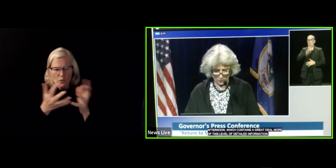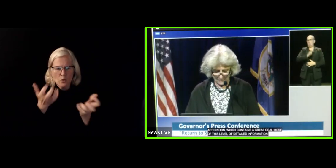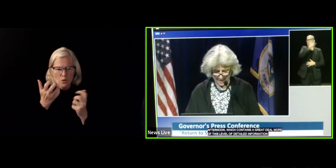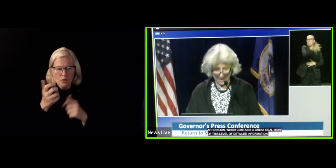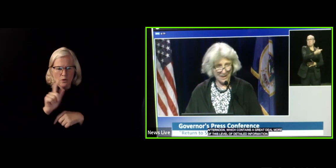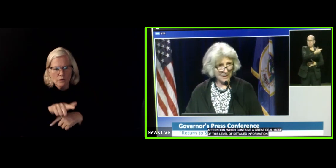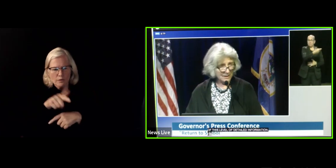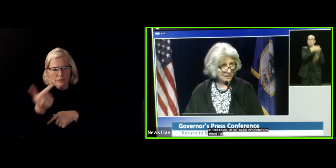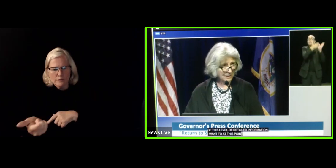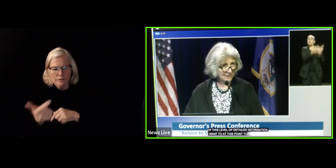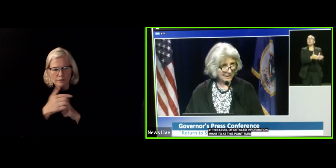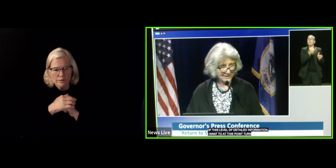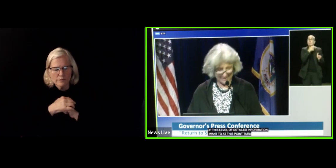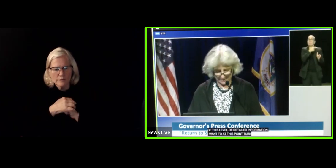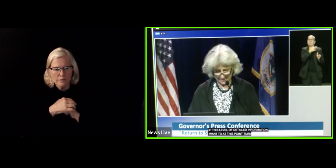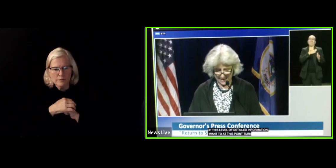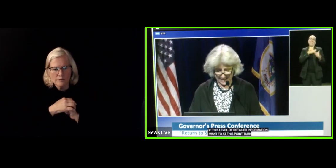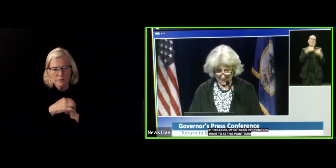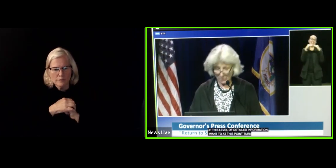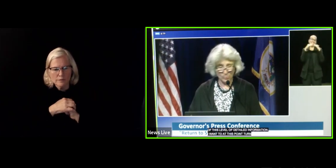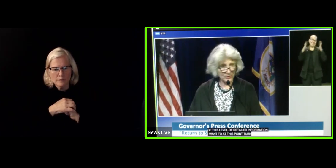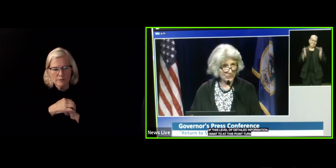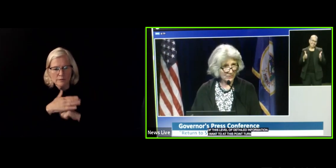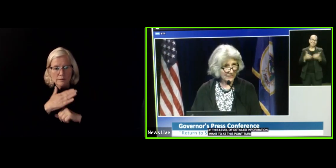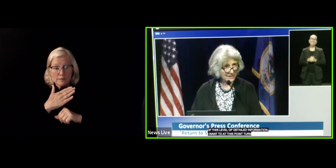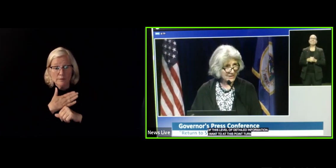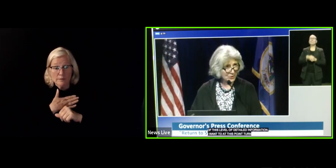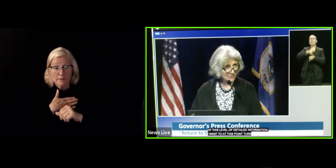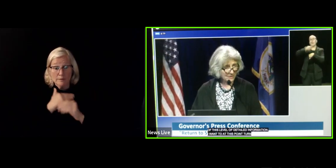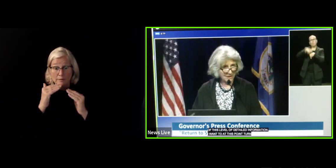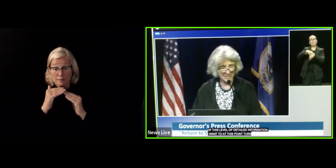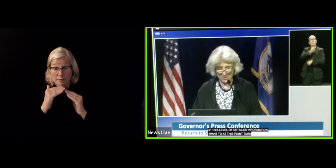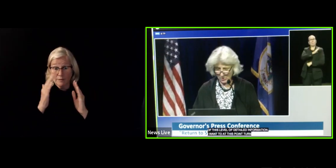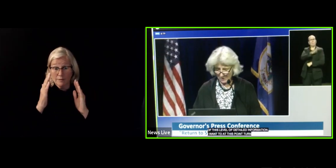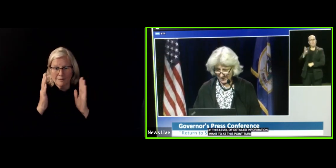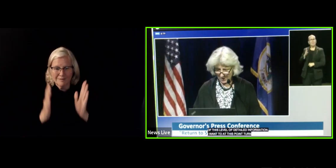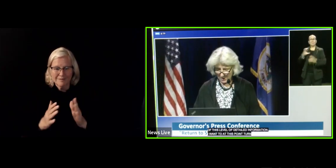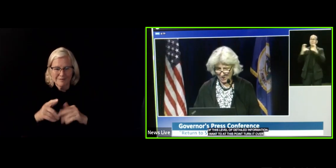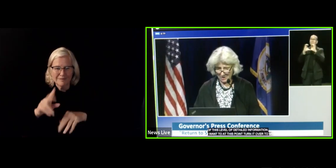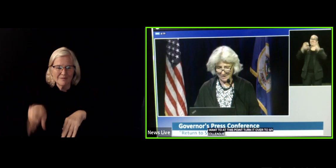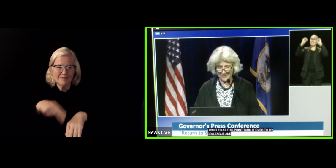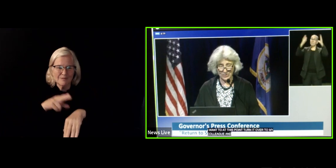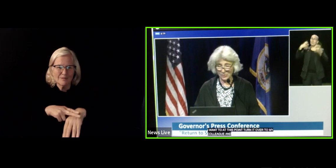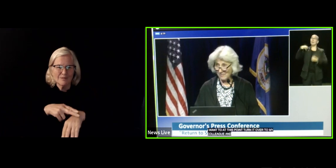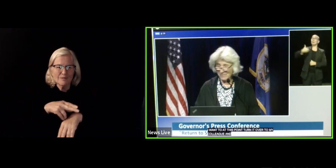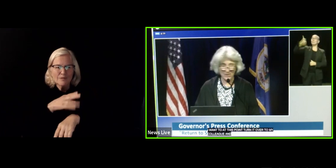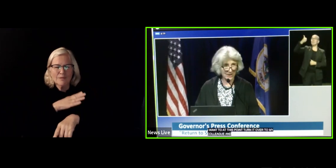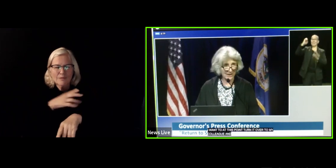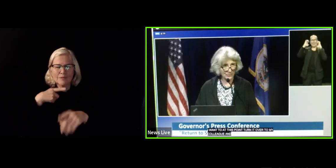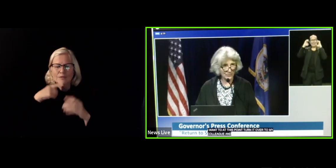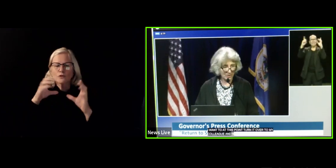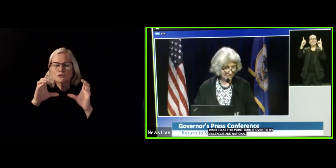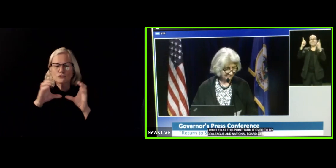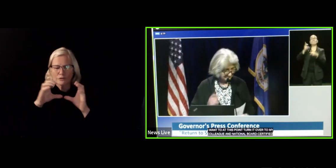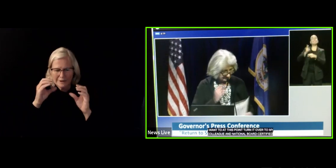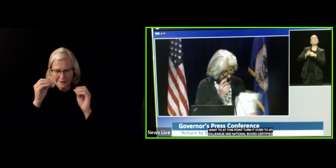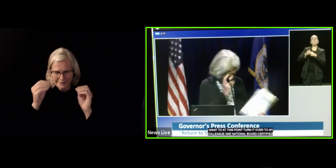to my colleague and National Board Certified Teacher, our Commissioner of Education, Commissioner Mary Catherine